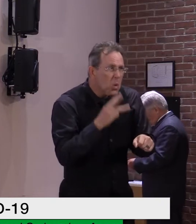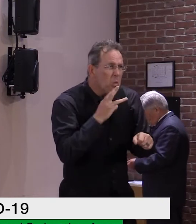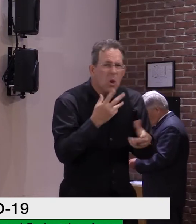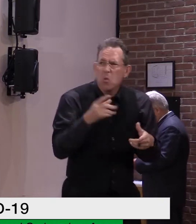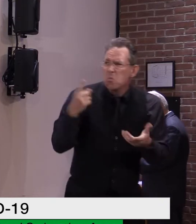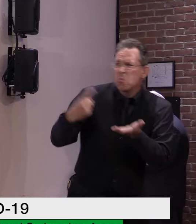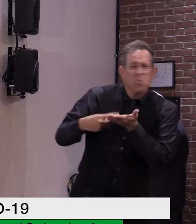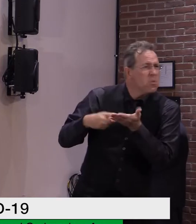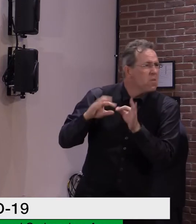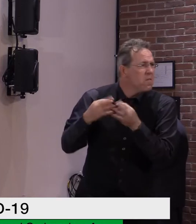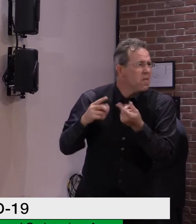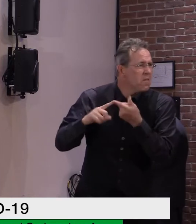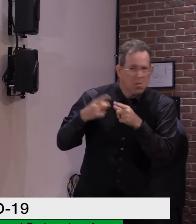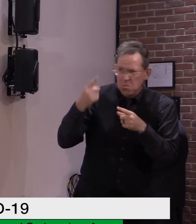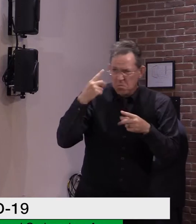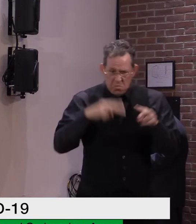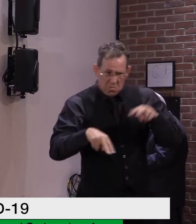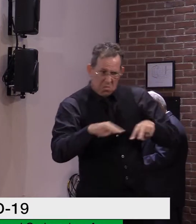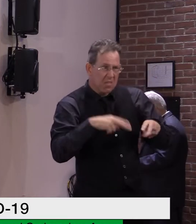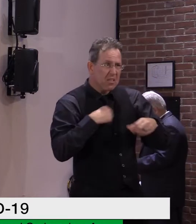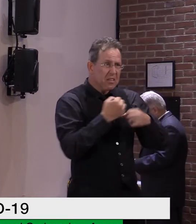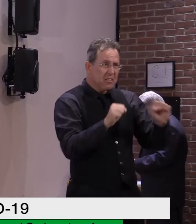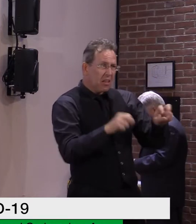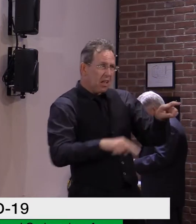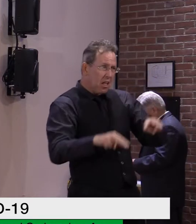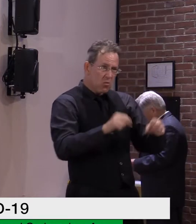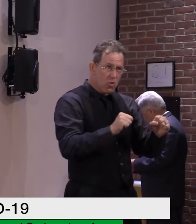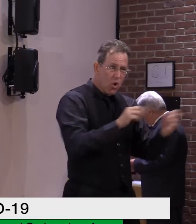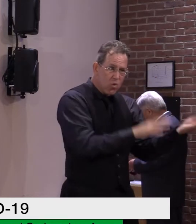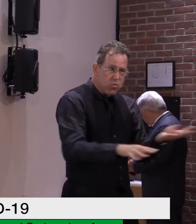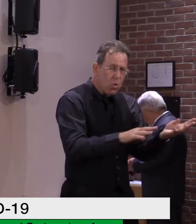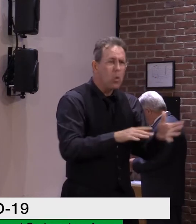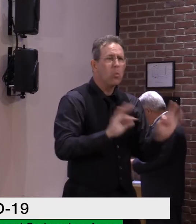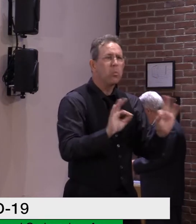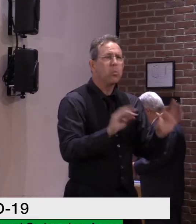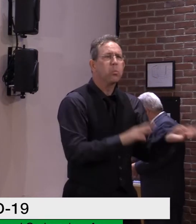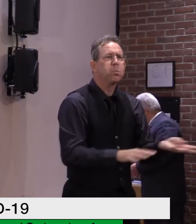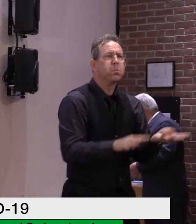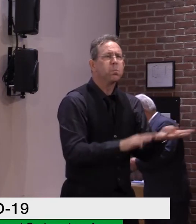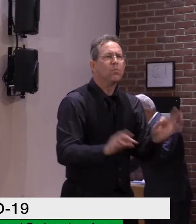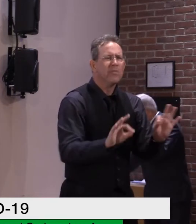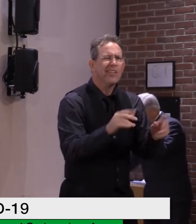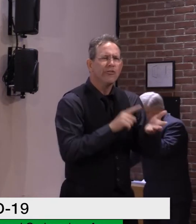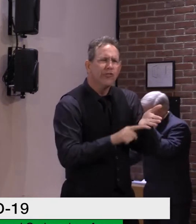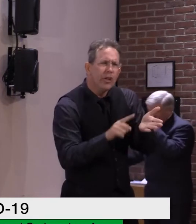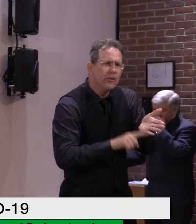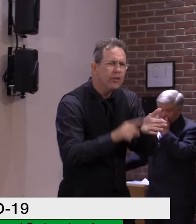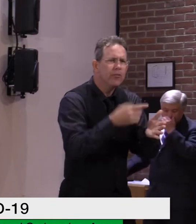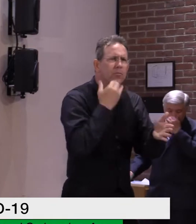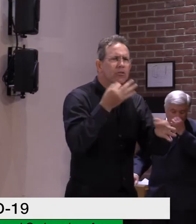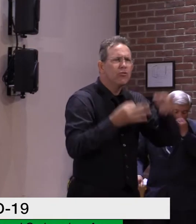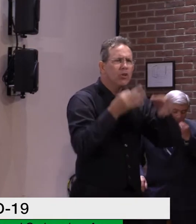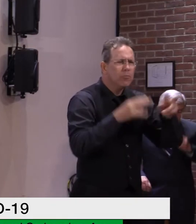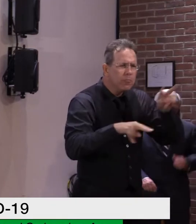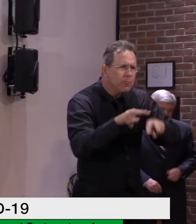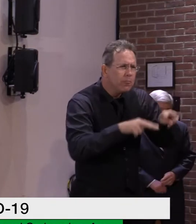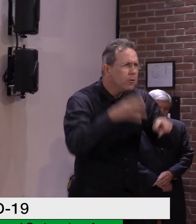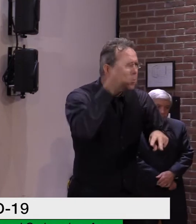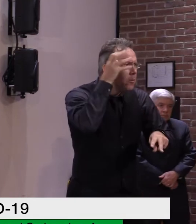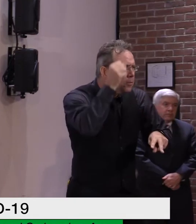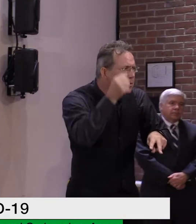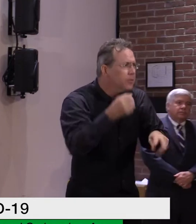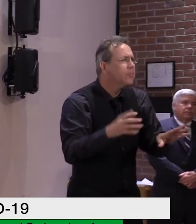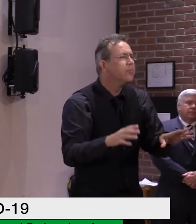weather conditions can dramatically impact currents, water depth, and the conditions. Water is incredibly powerful, even when it's moving